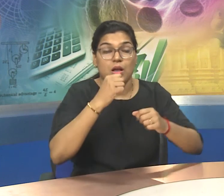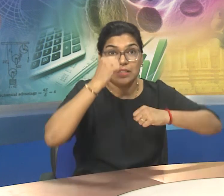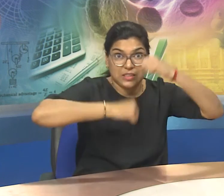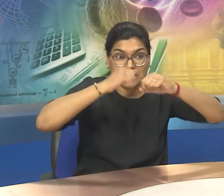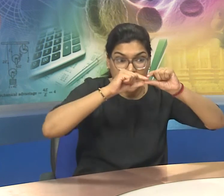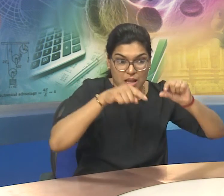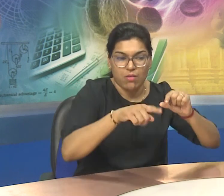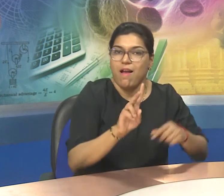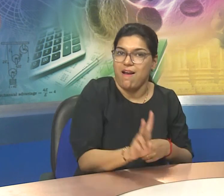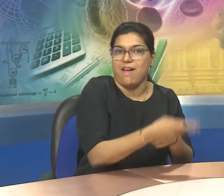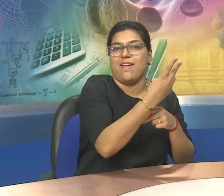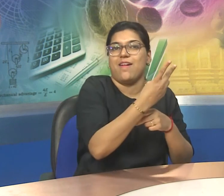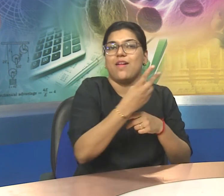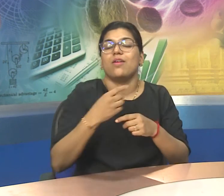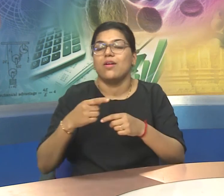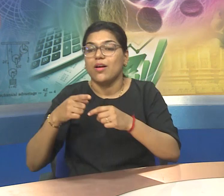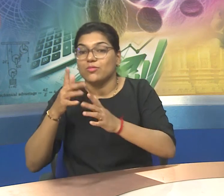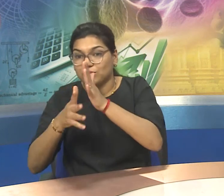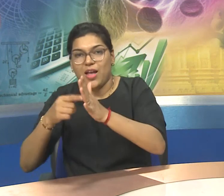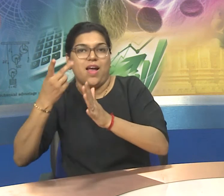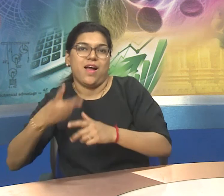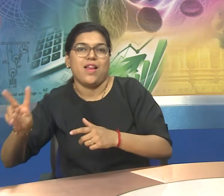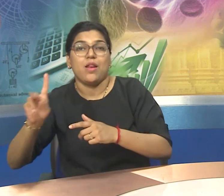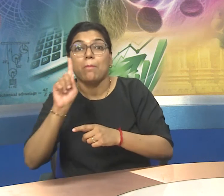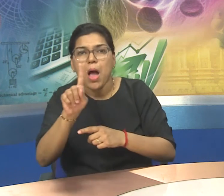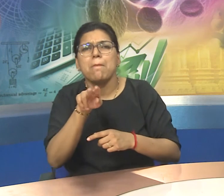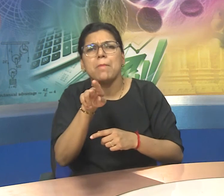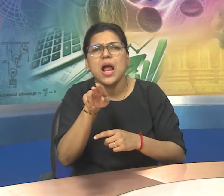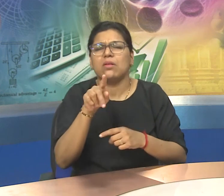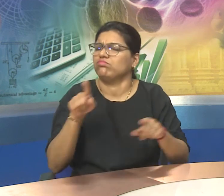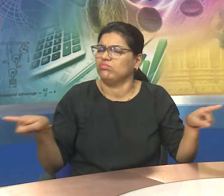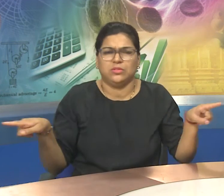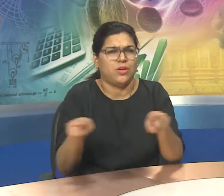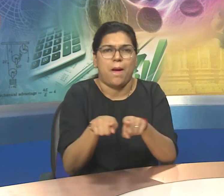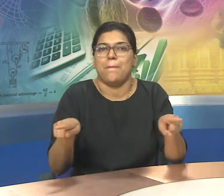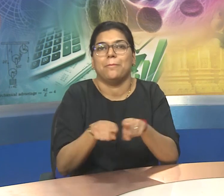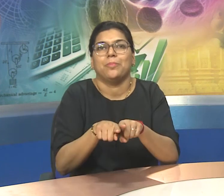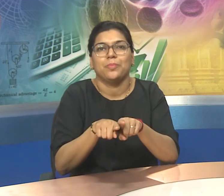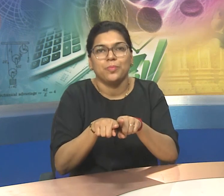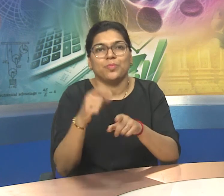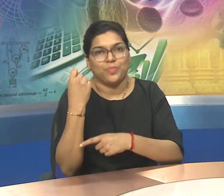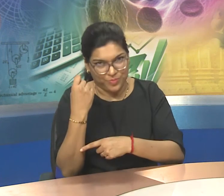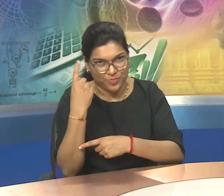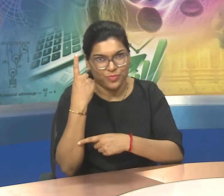statements. So, the structure of the sentence is important. We need to remember and practice